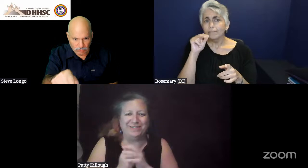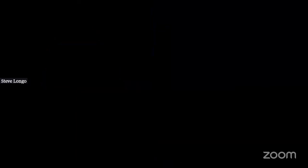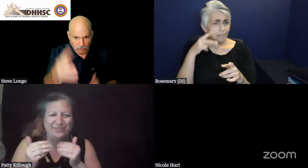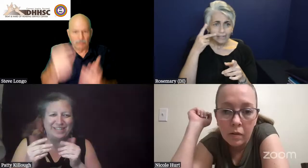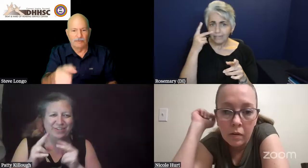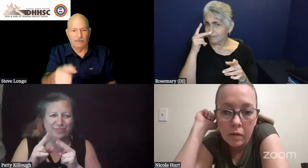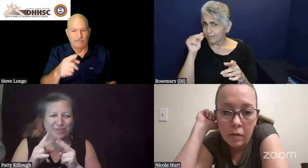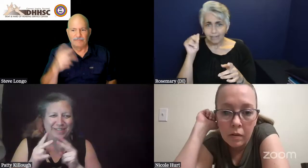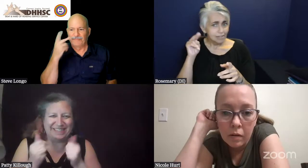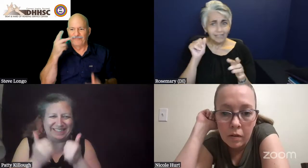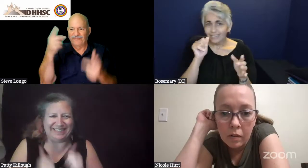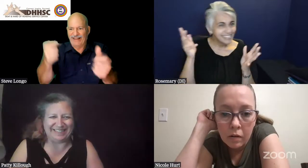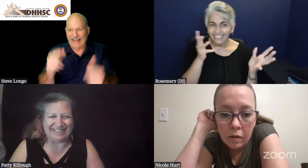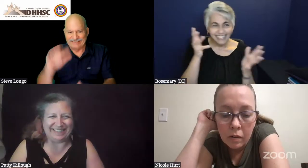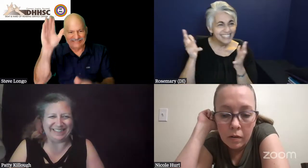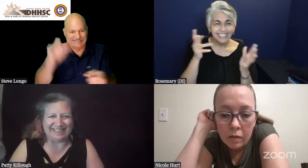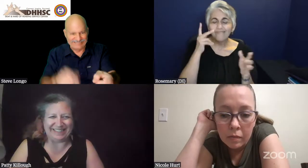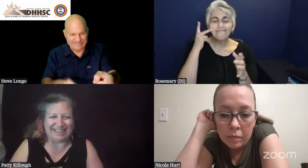and Patty